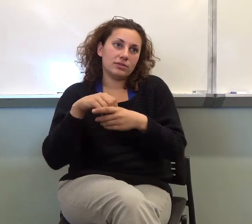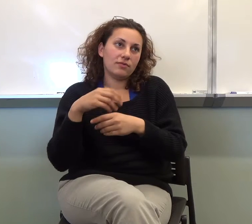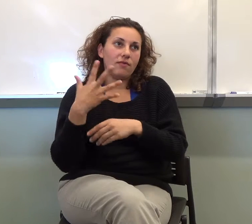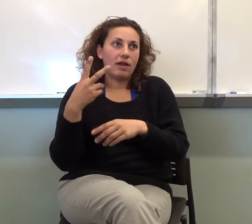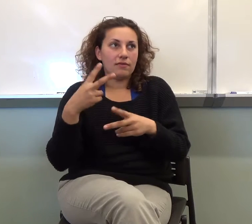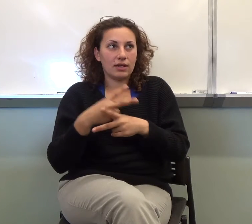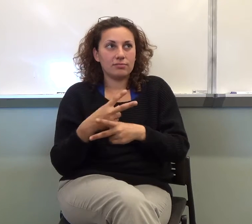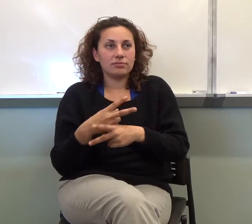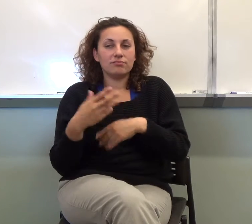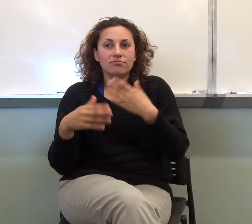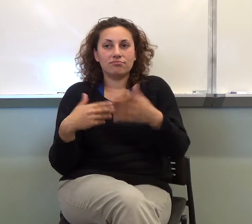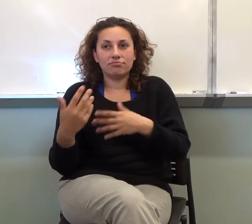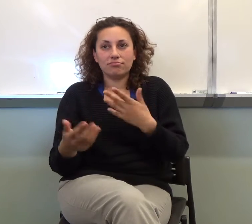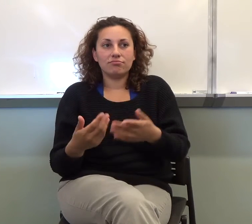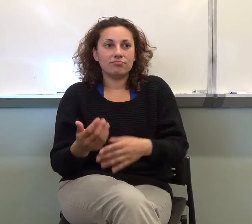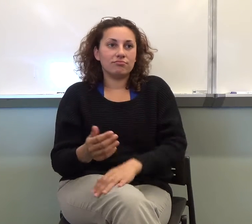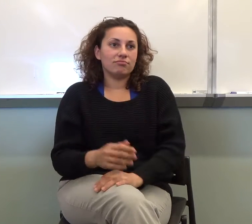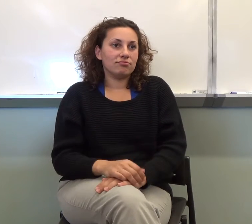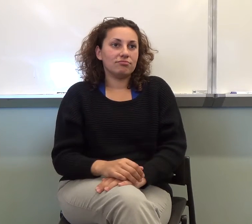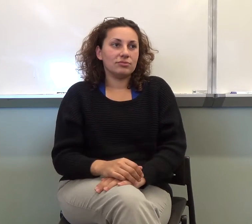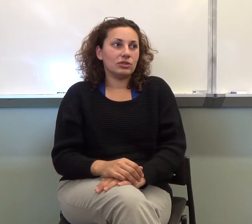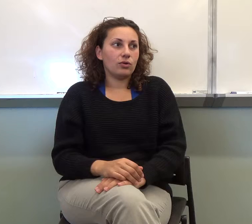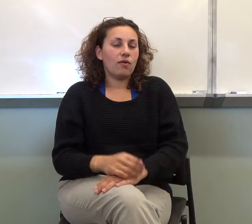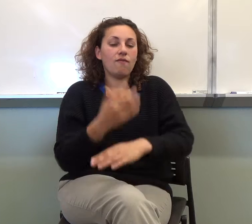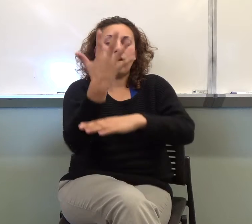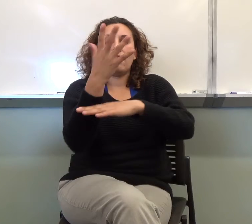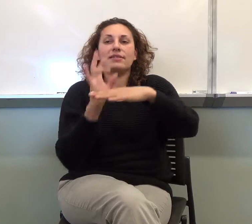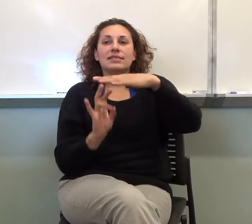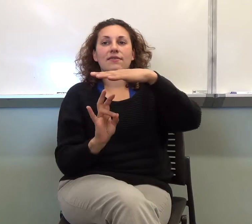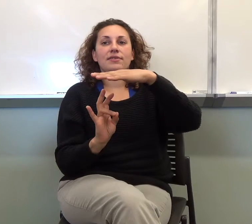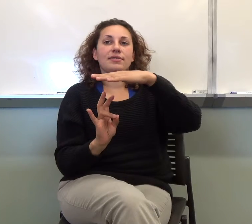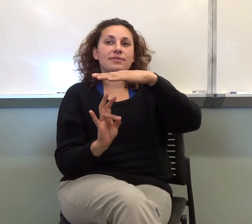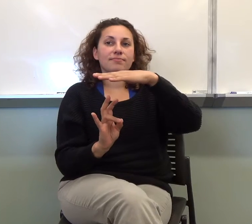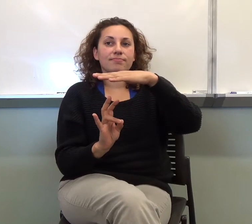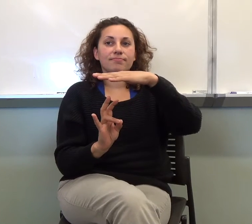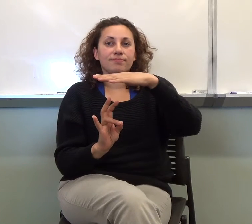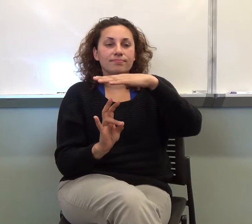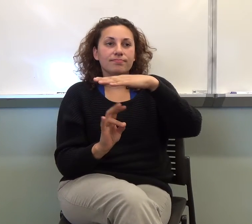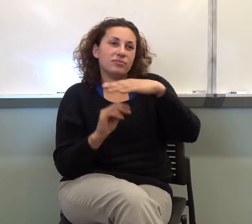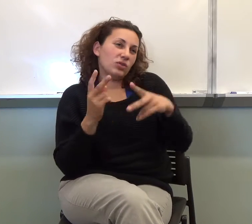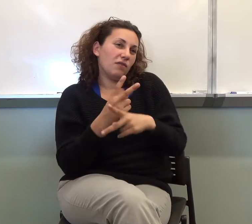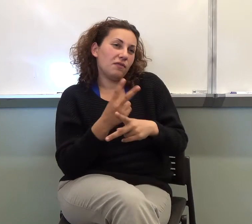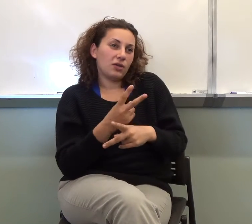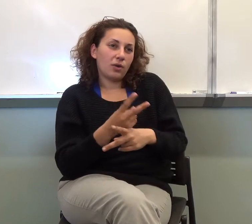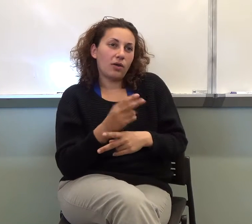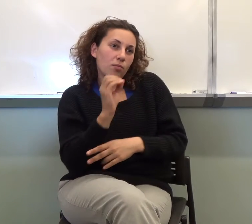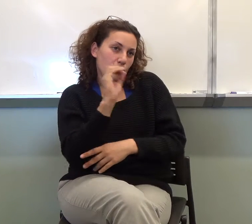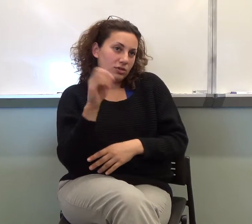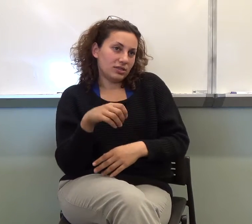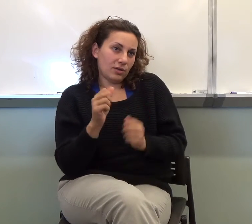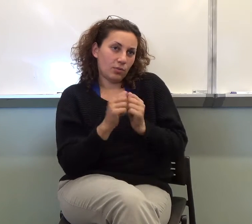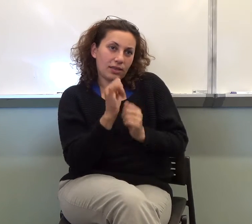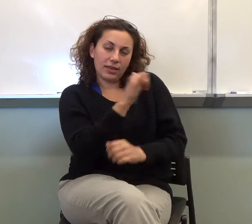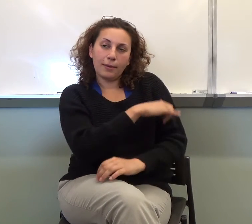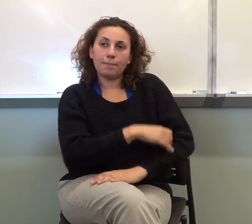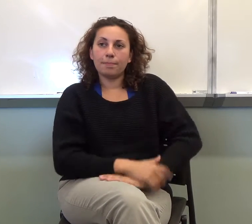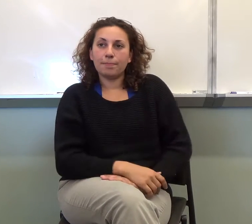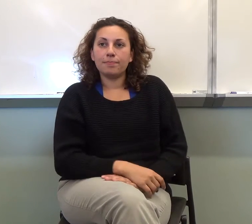3 goes into that 7 times. 5 seconds. And you can figure out the percentage for that too. But the point